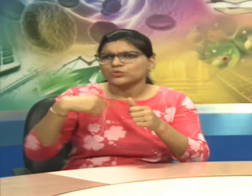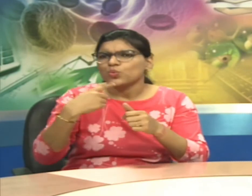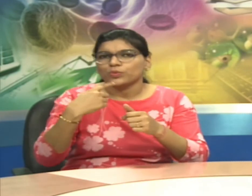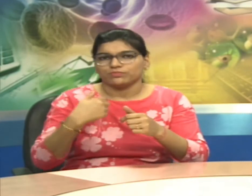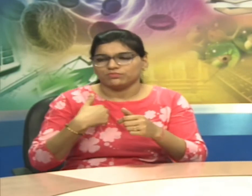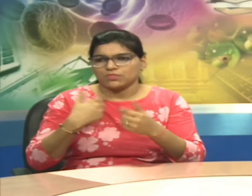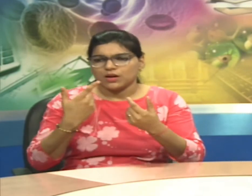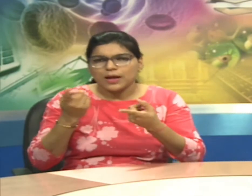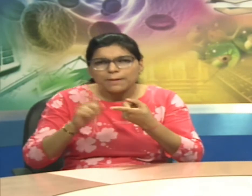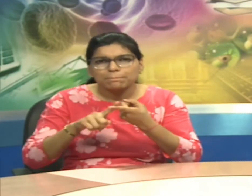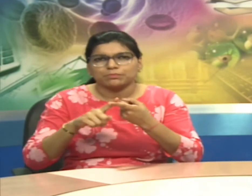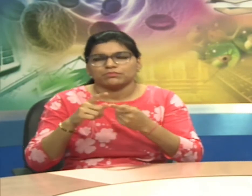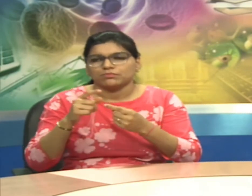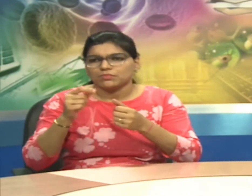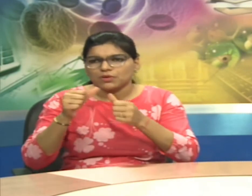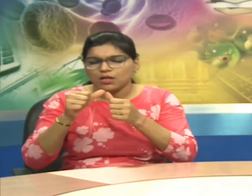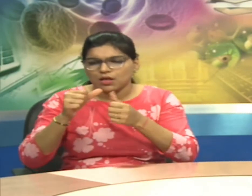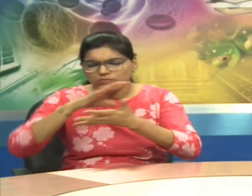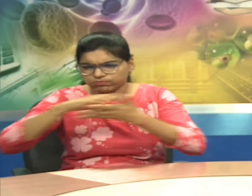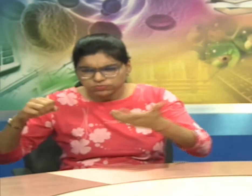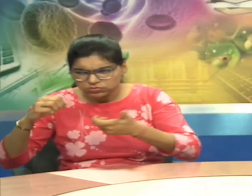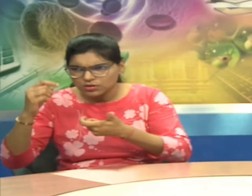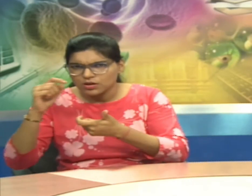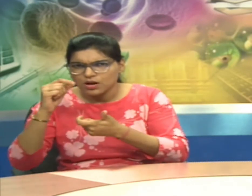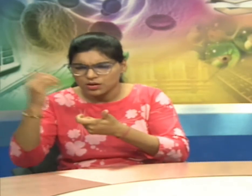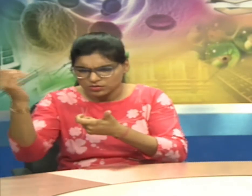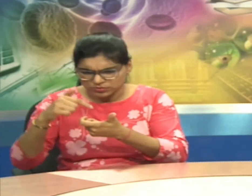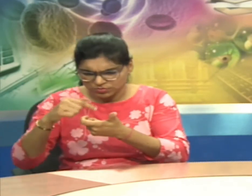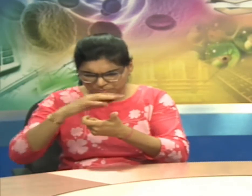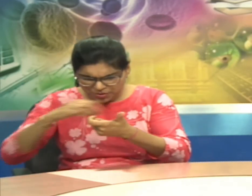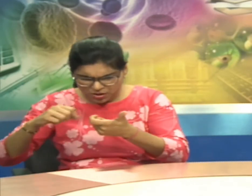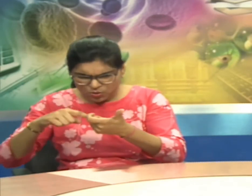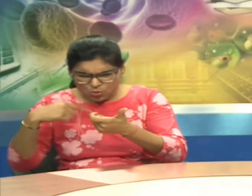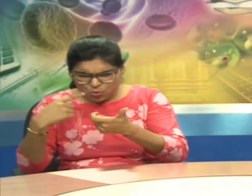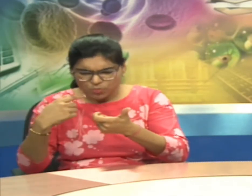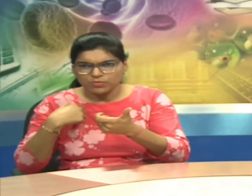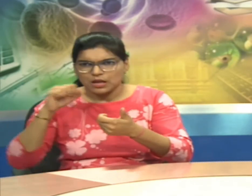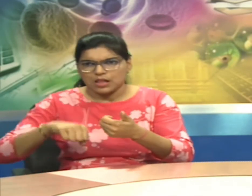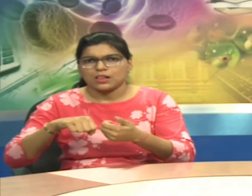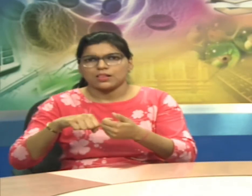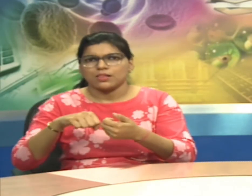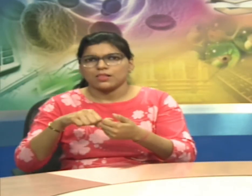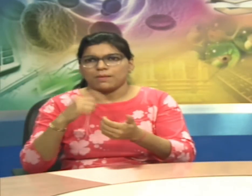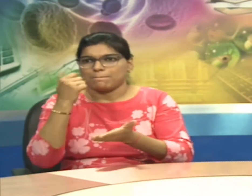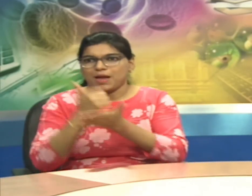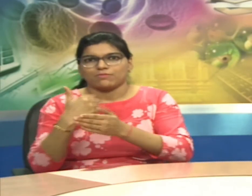The person who holds account in a bank is termed as account